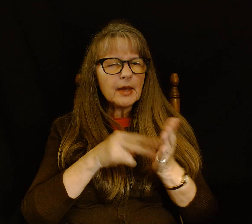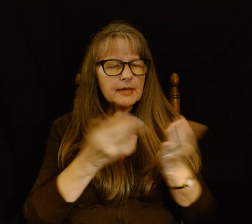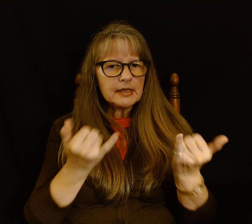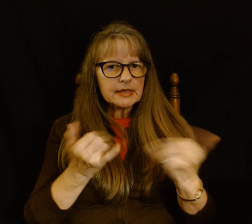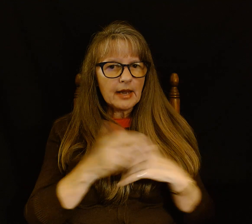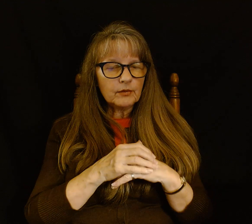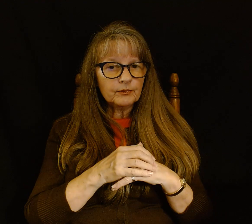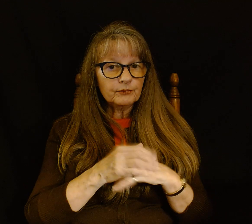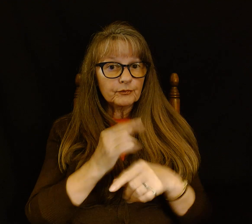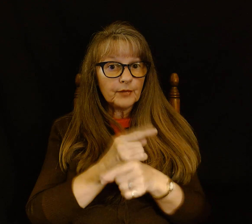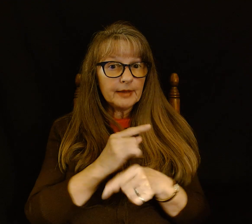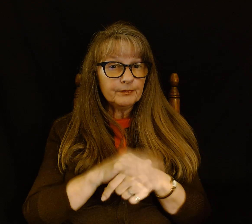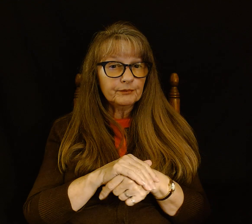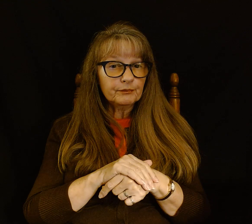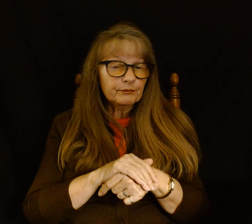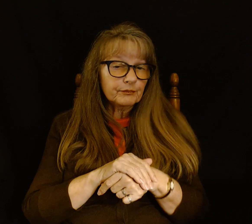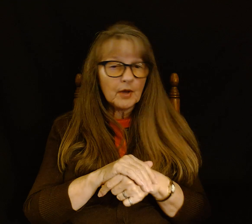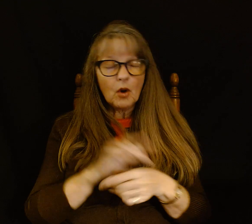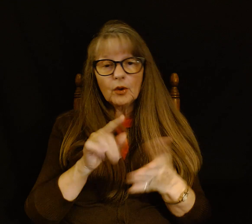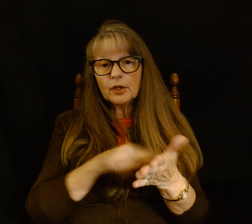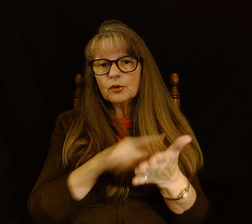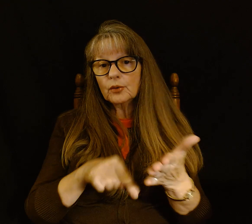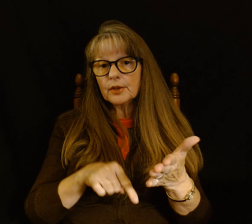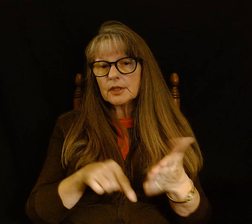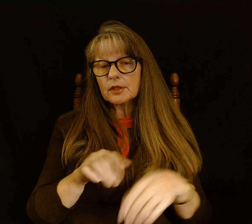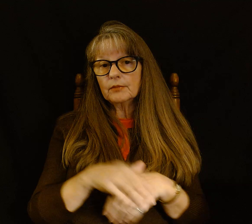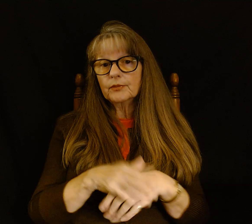means now, right? Or you could do criticism,